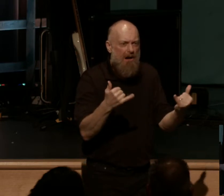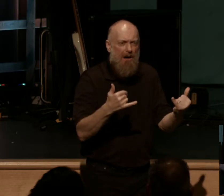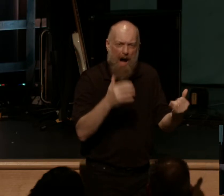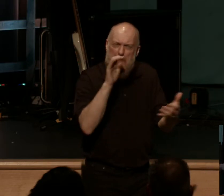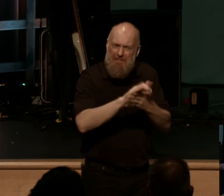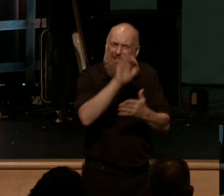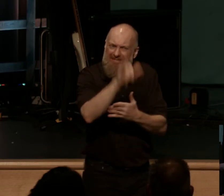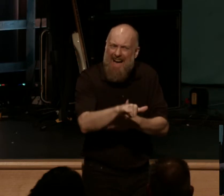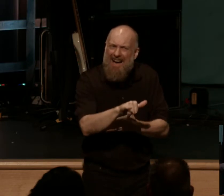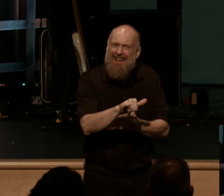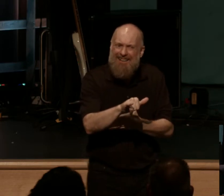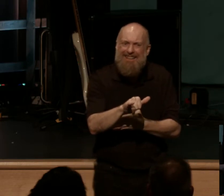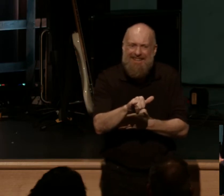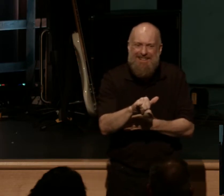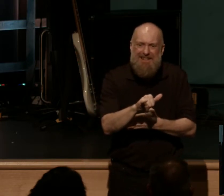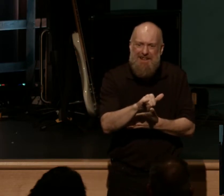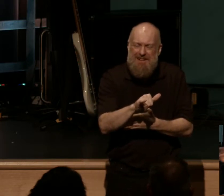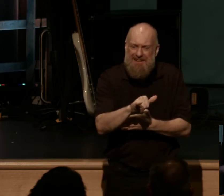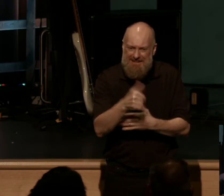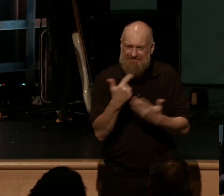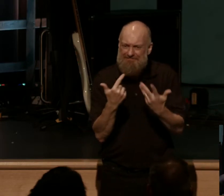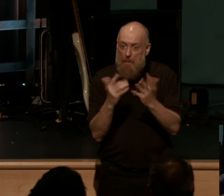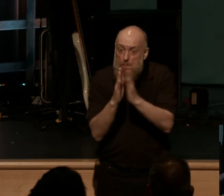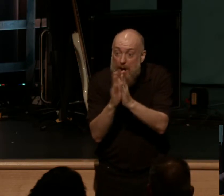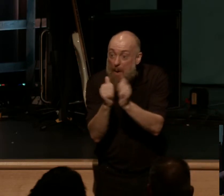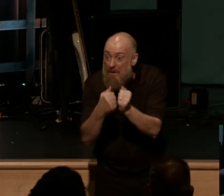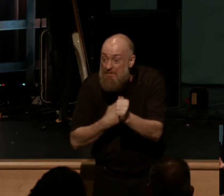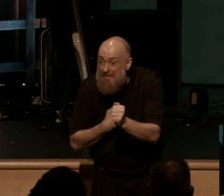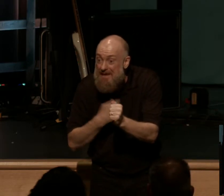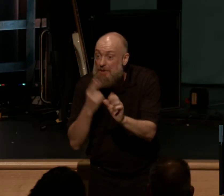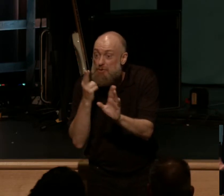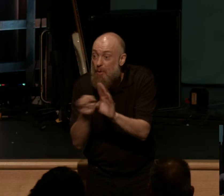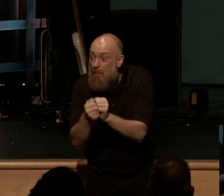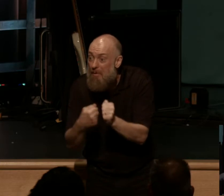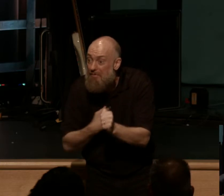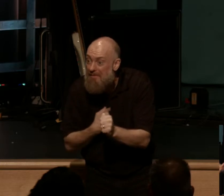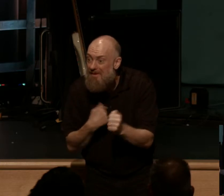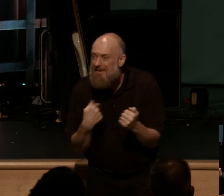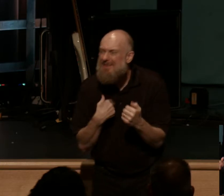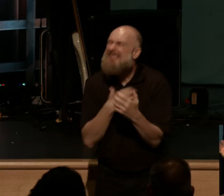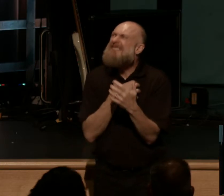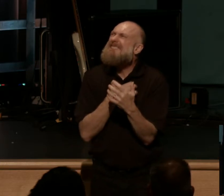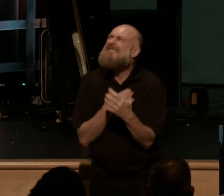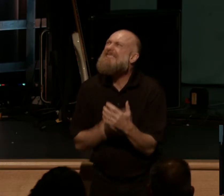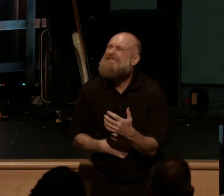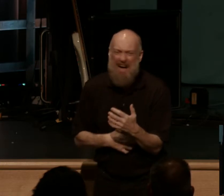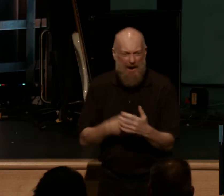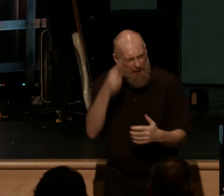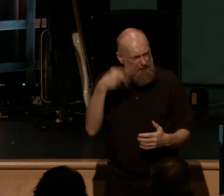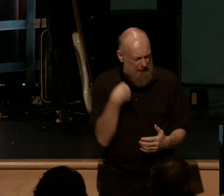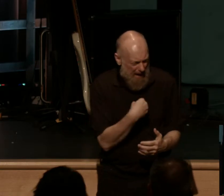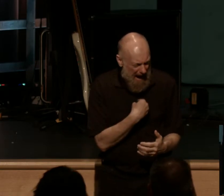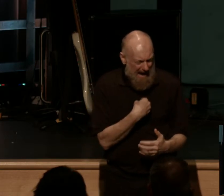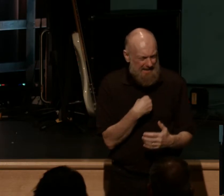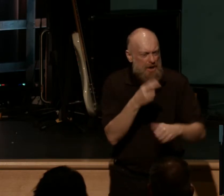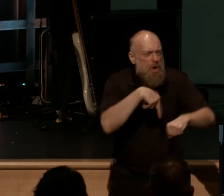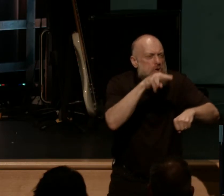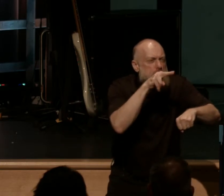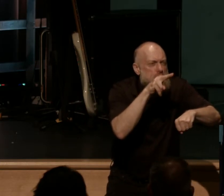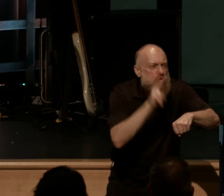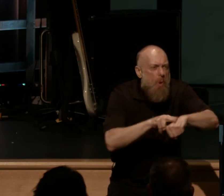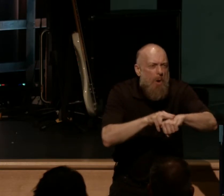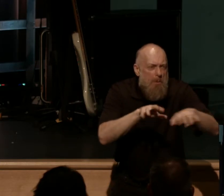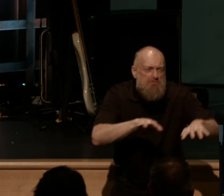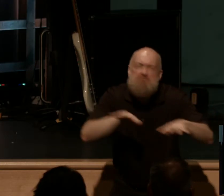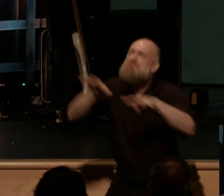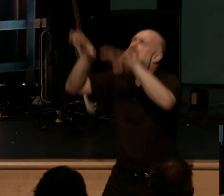much. Man, pray it with me. Join me in desiring for this to be the normal